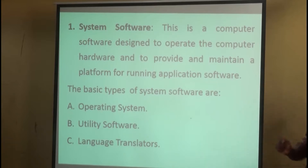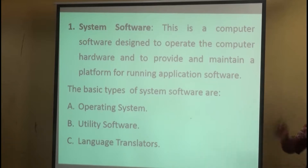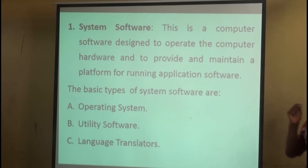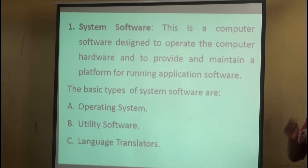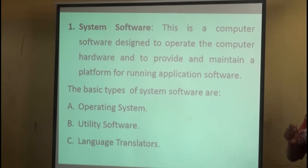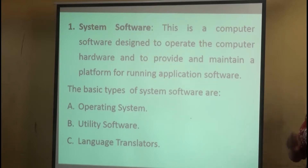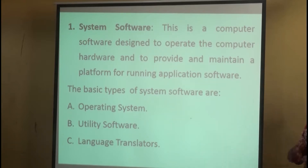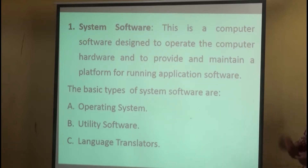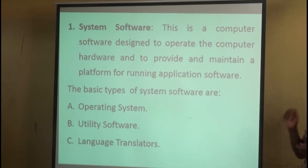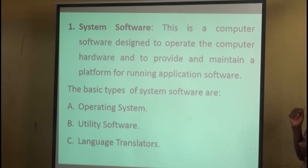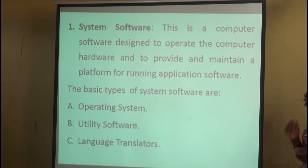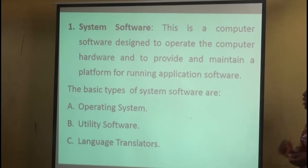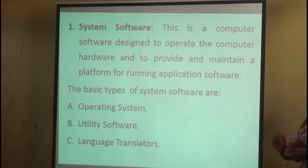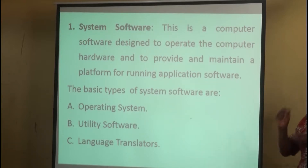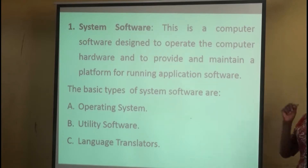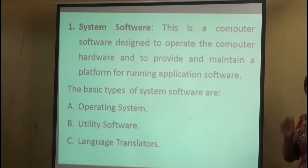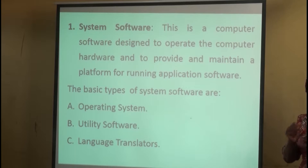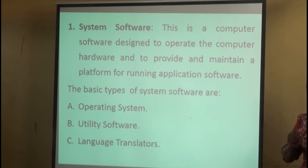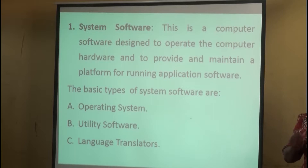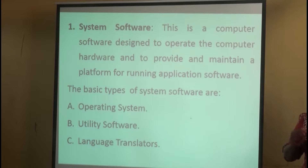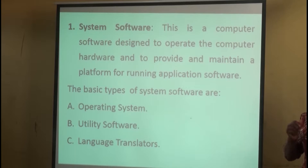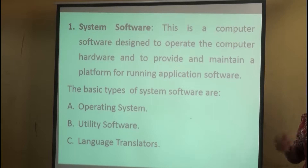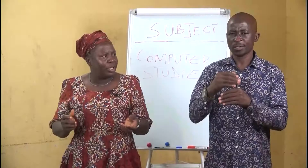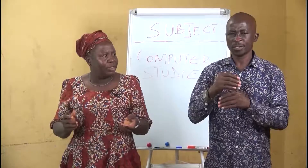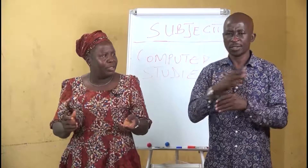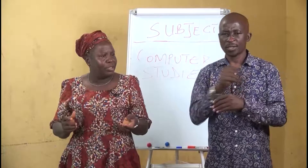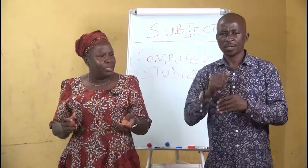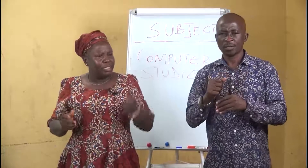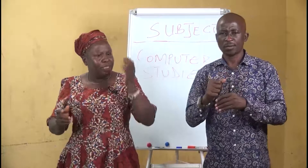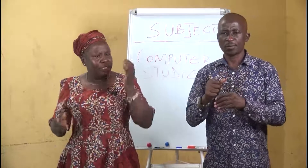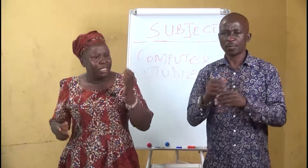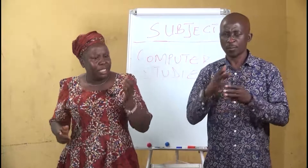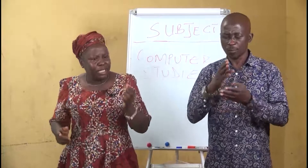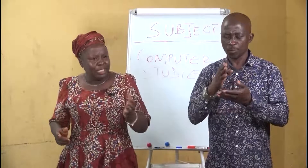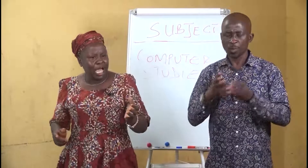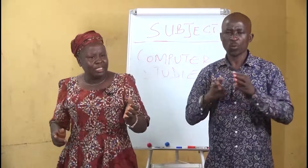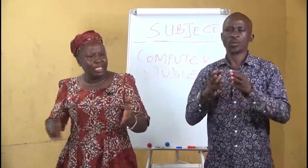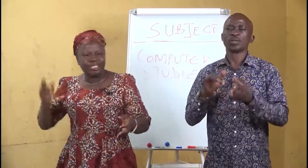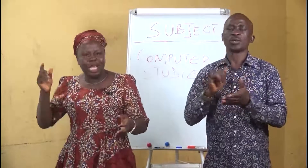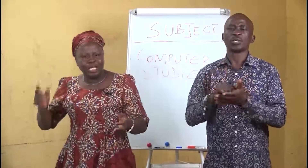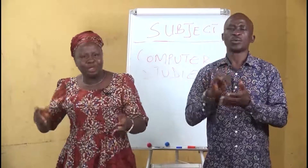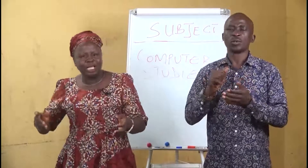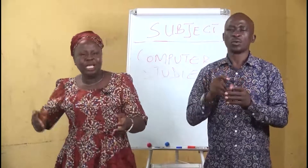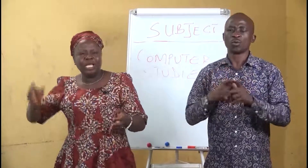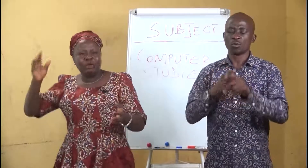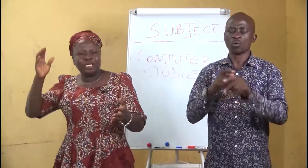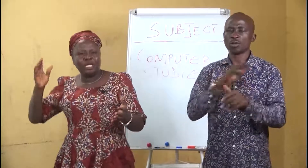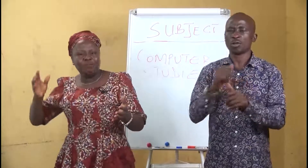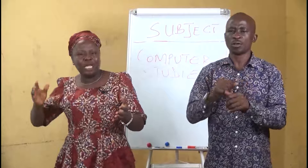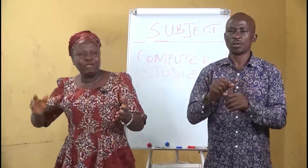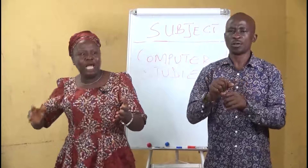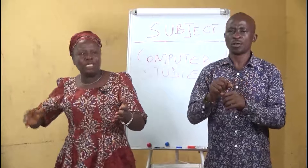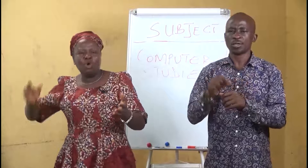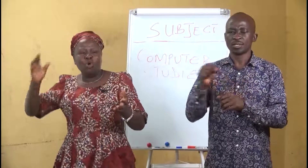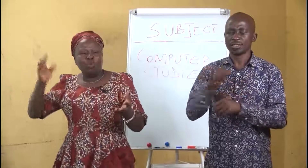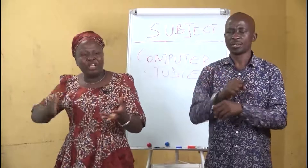maintain a platform for running application software. In this sense, it's telling you that I'm